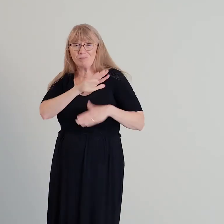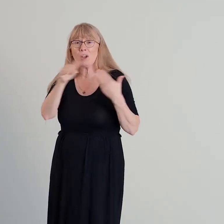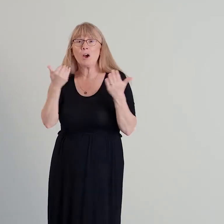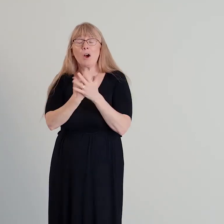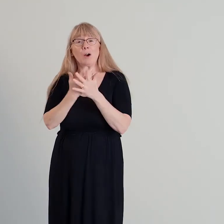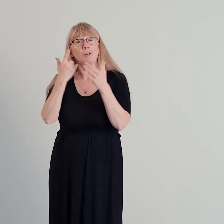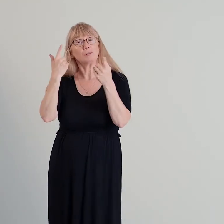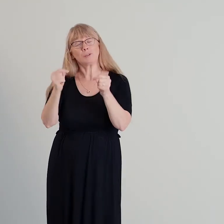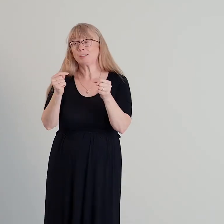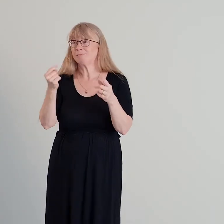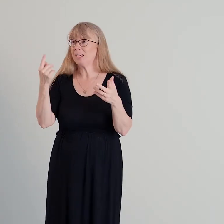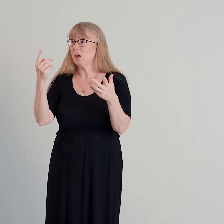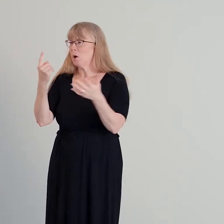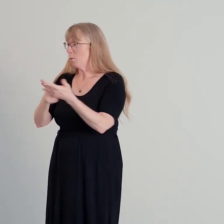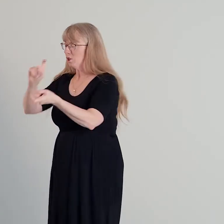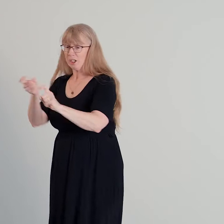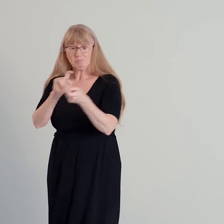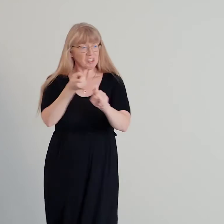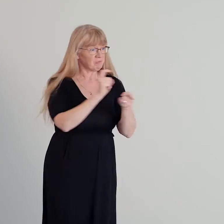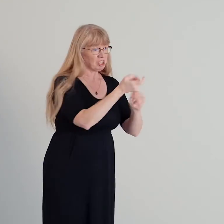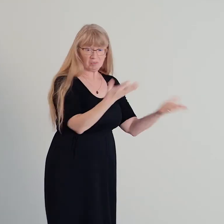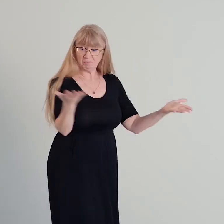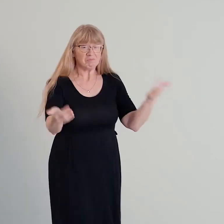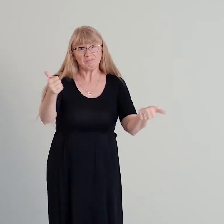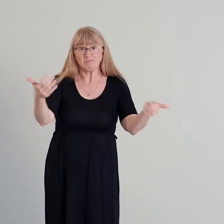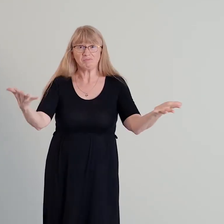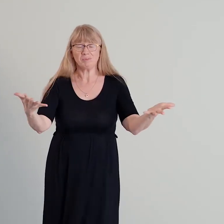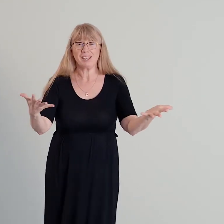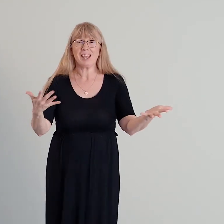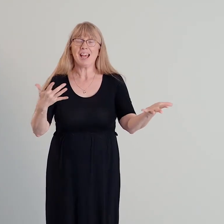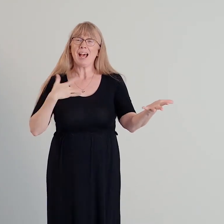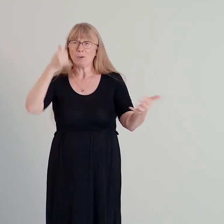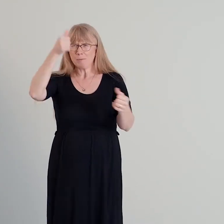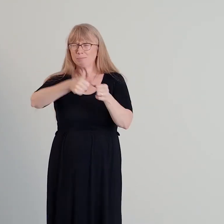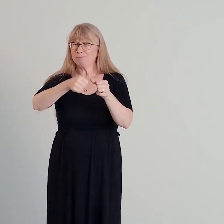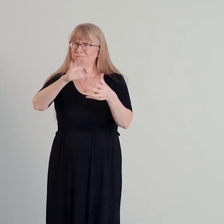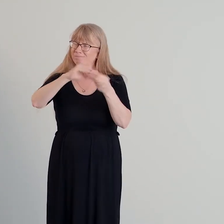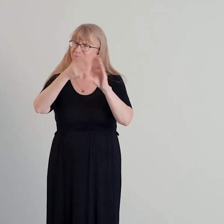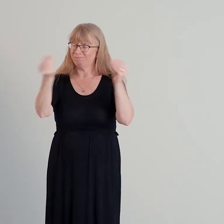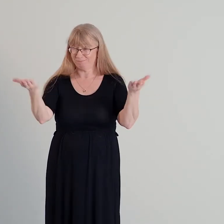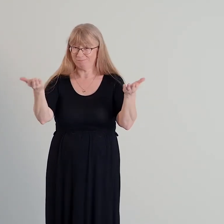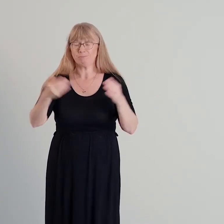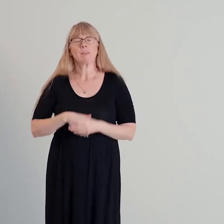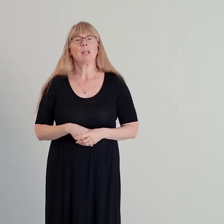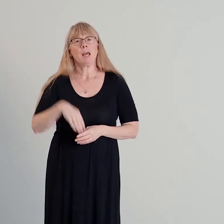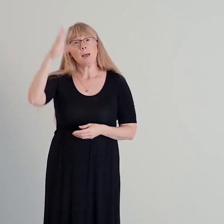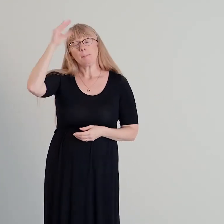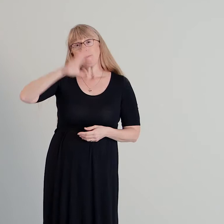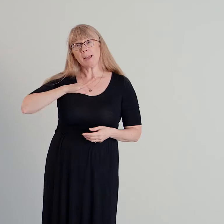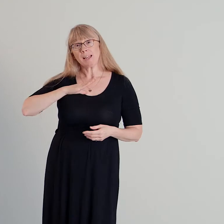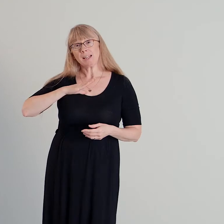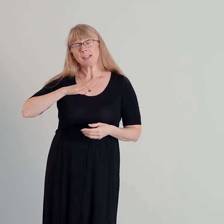trying to see, okay, what are we going to change here? What are we going to change there? I recently read a story about a guy who